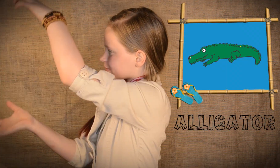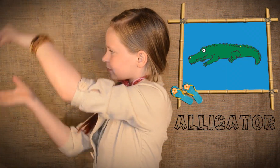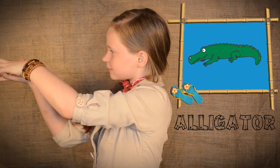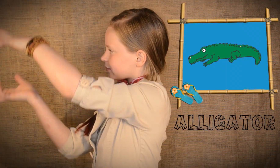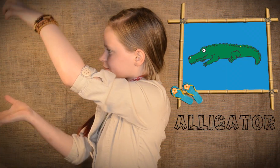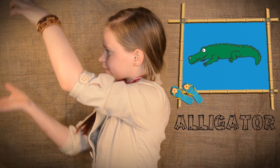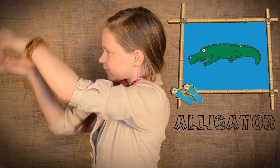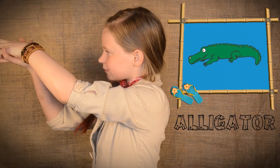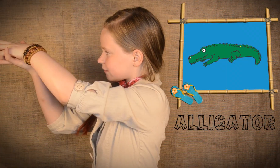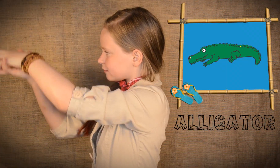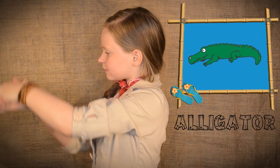Alligator Chomp